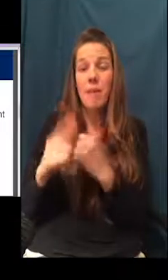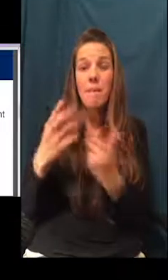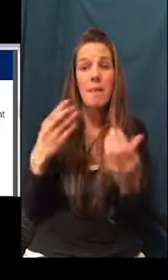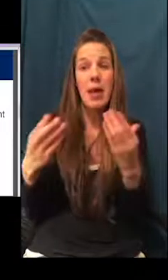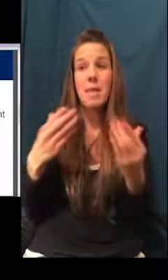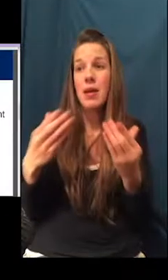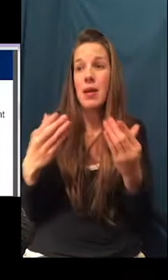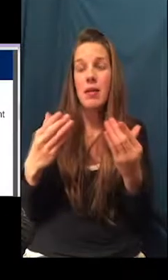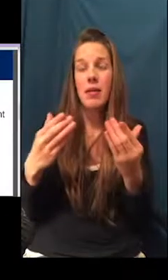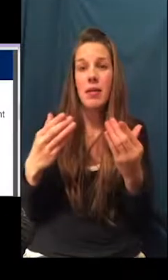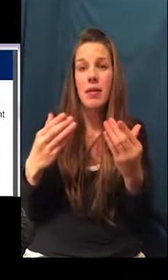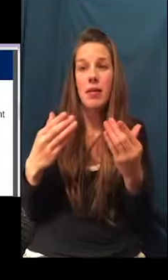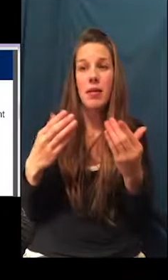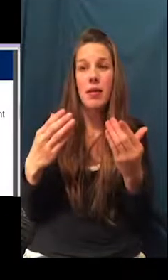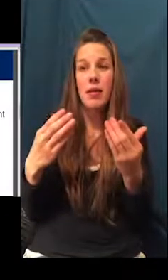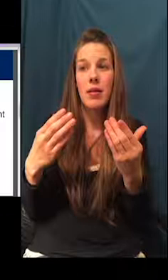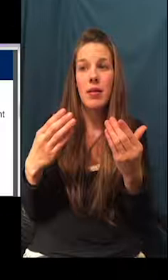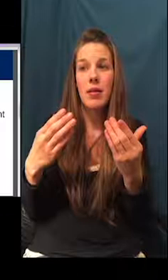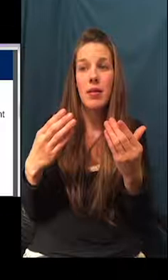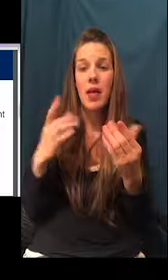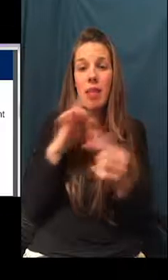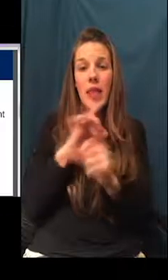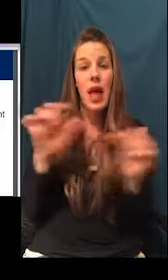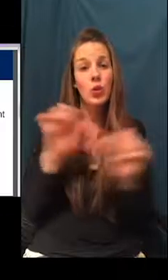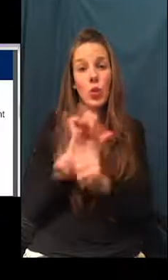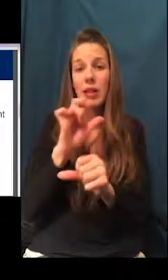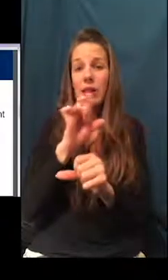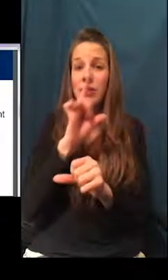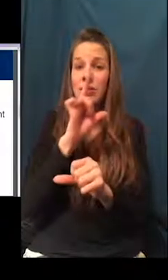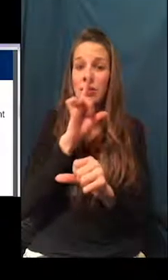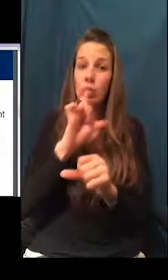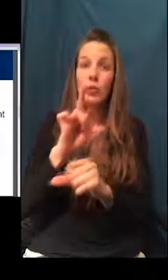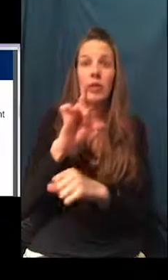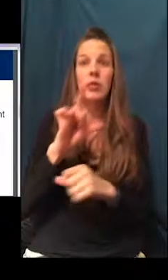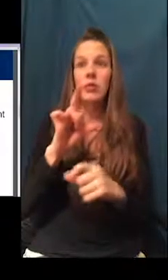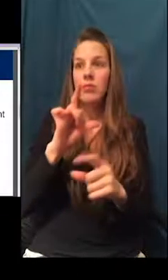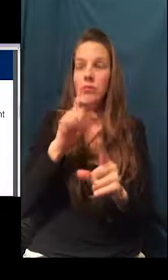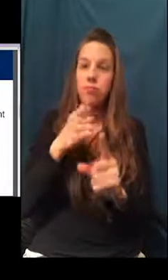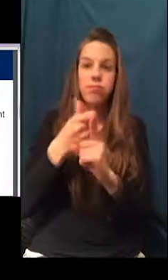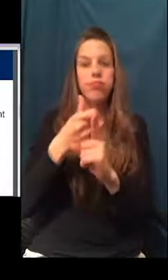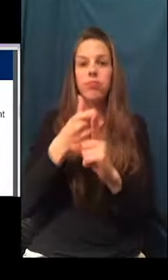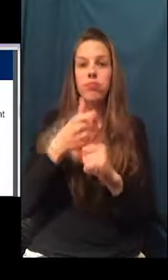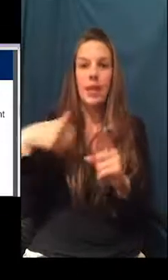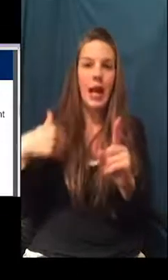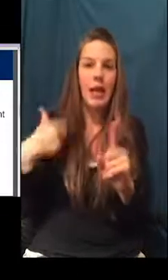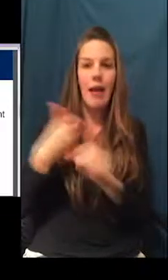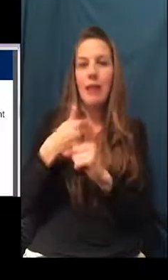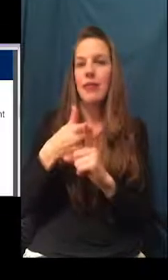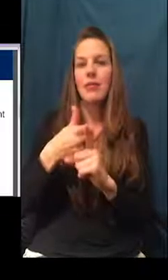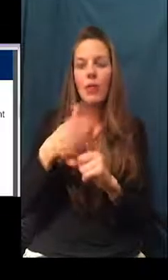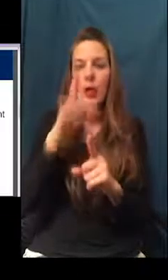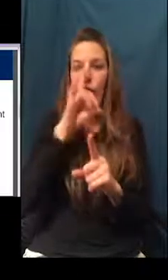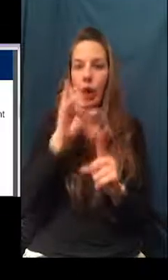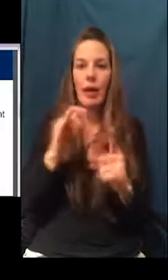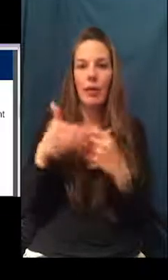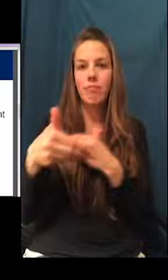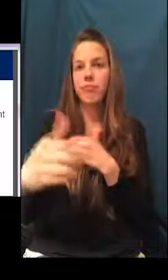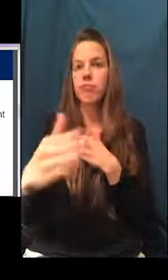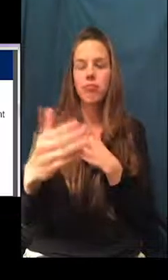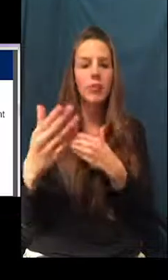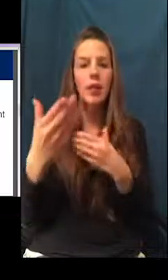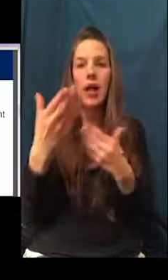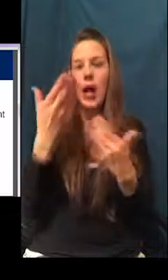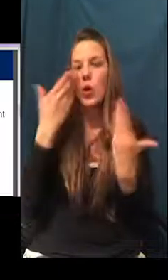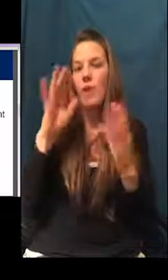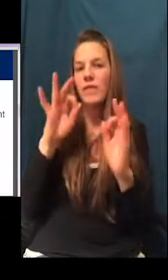they haven't, the actual reality hasn't hit as to what it will look like for them. So I don't know that I